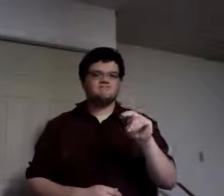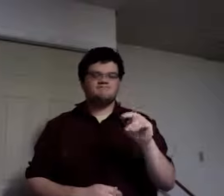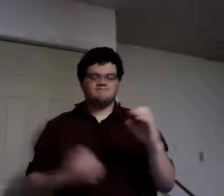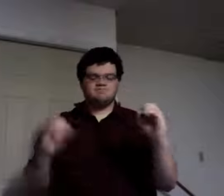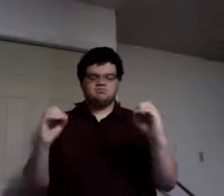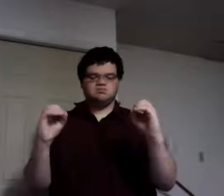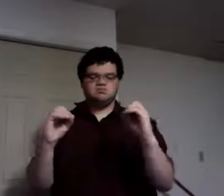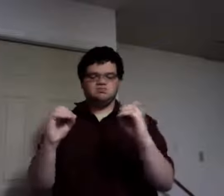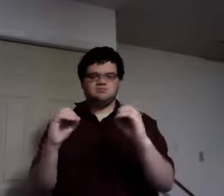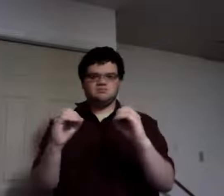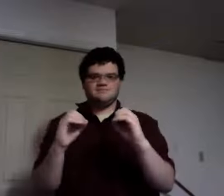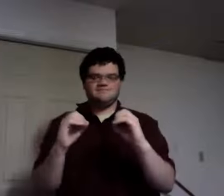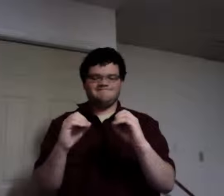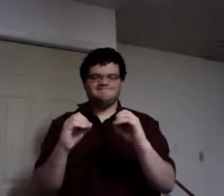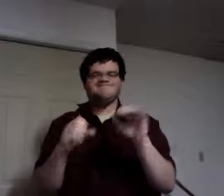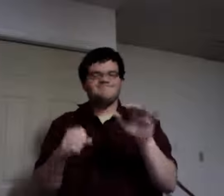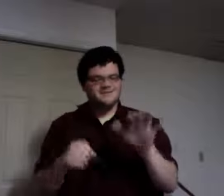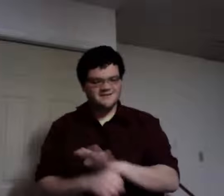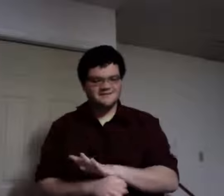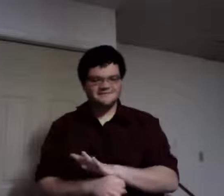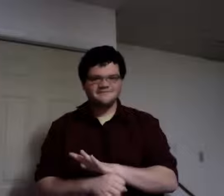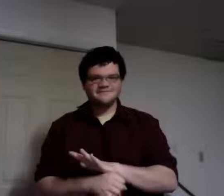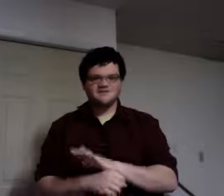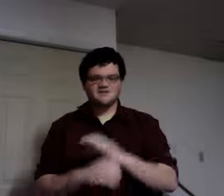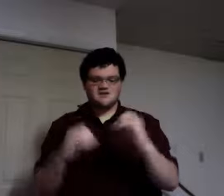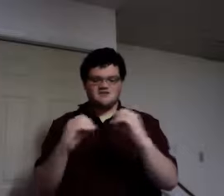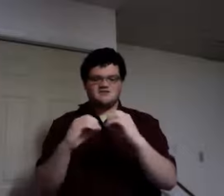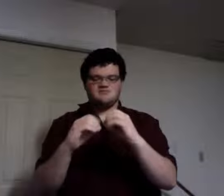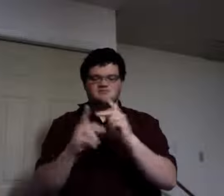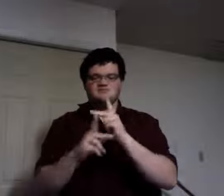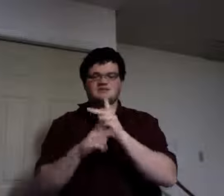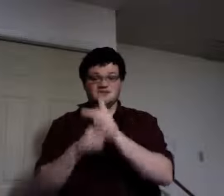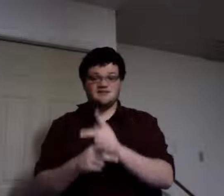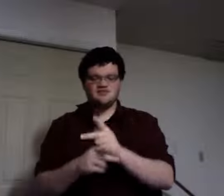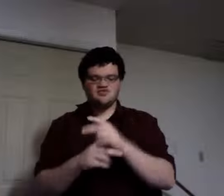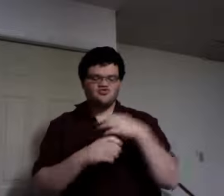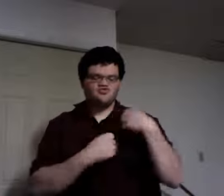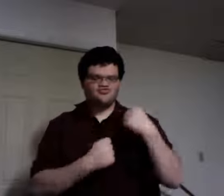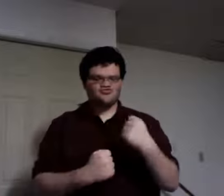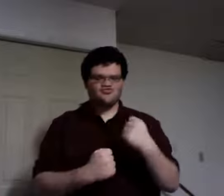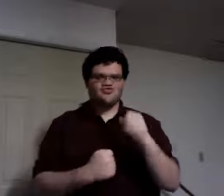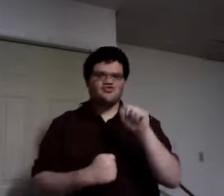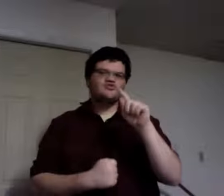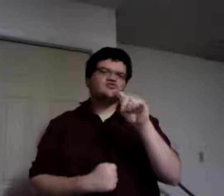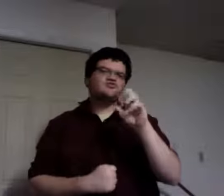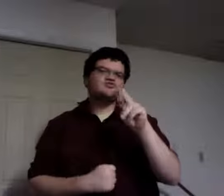actually keeps them together. One of these guys degrades into a neutron.